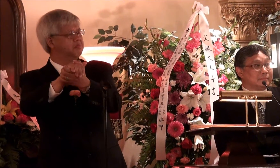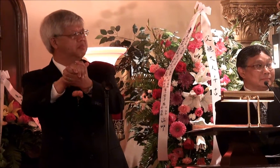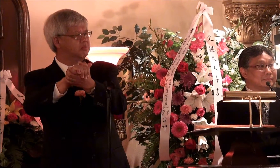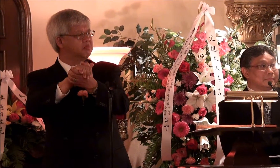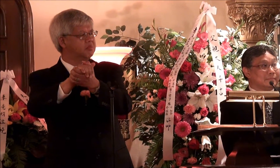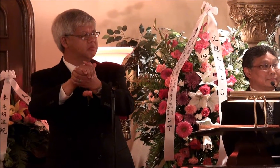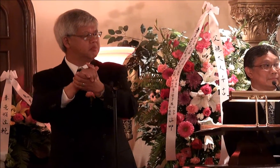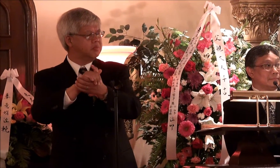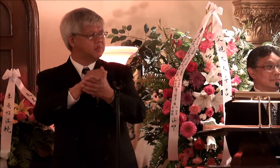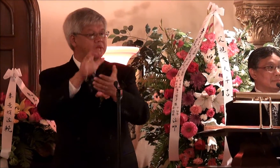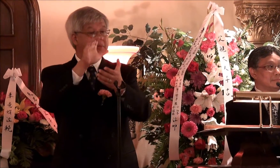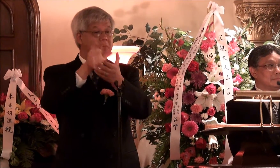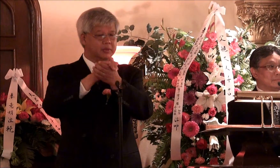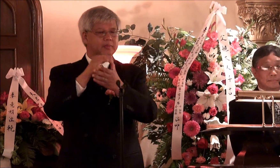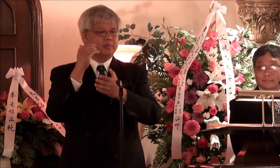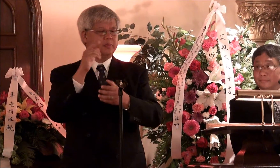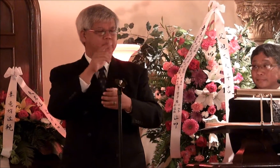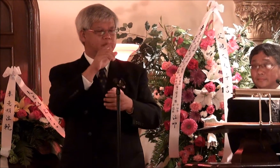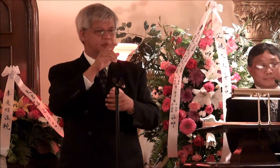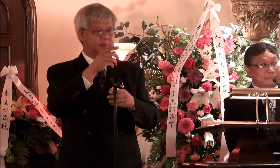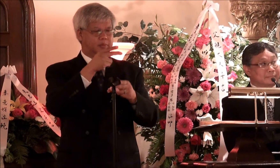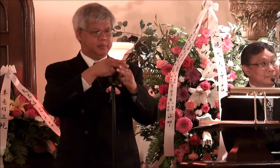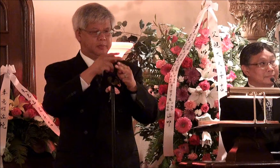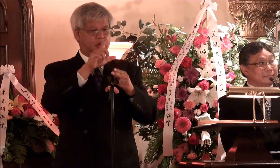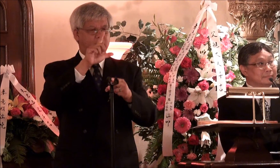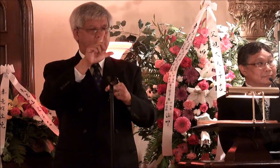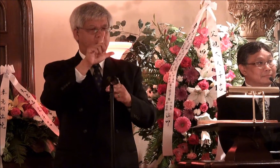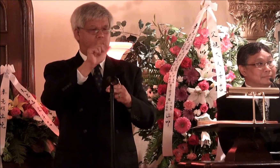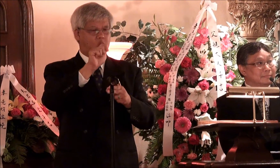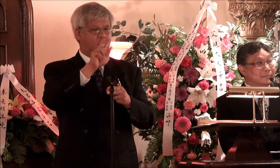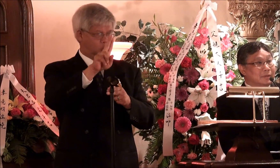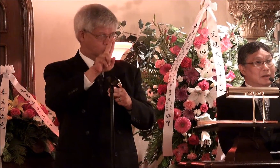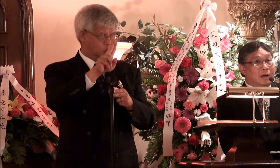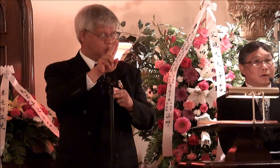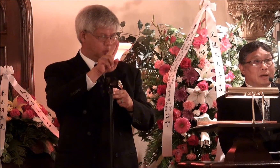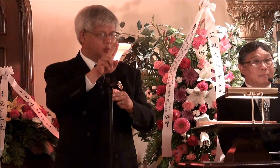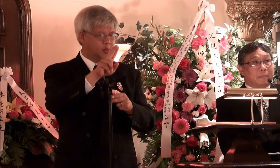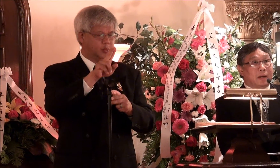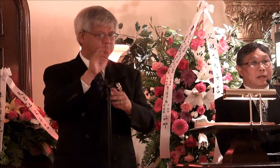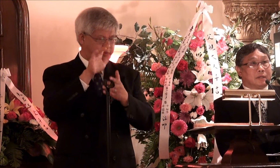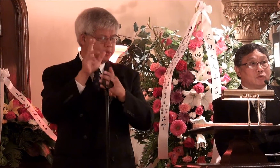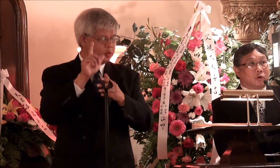afterwards, when my father remarried to Lao,